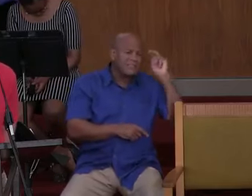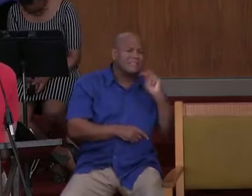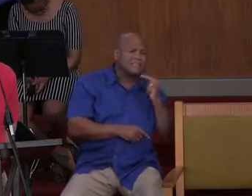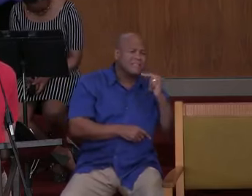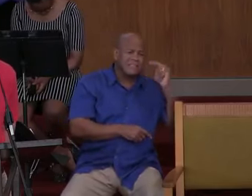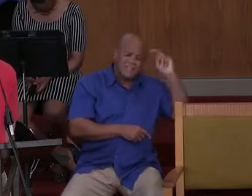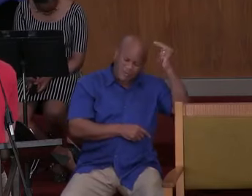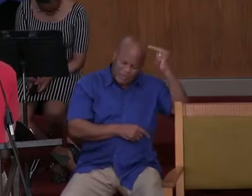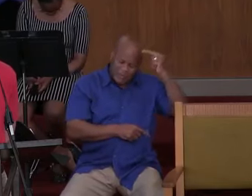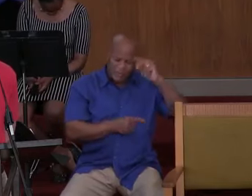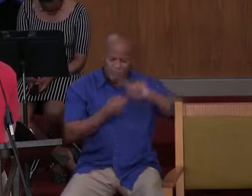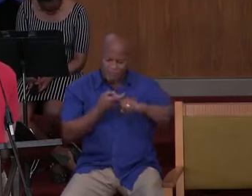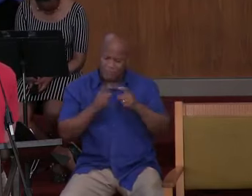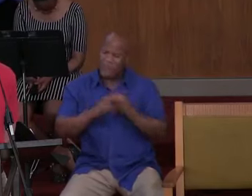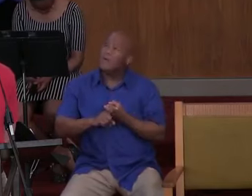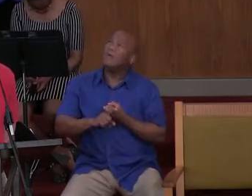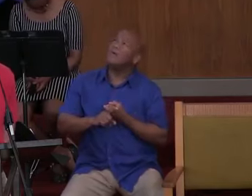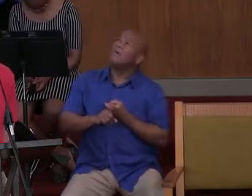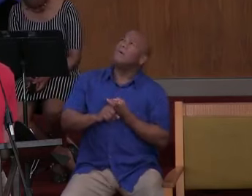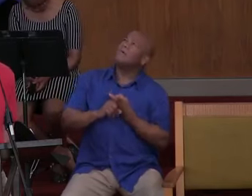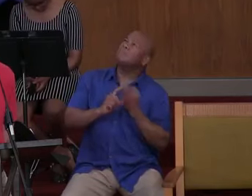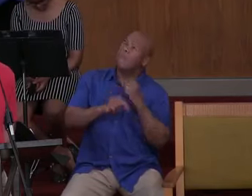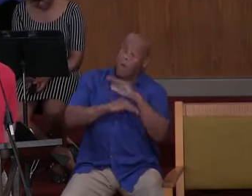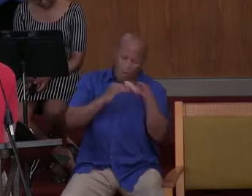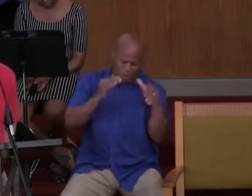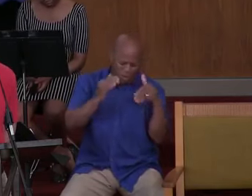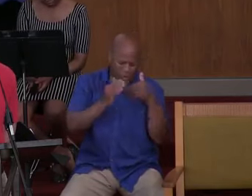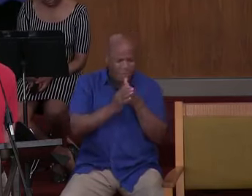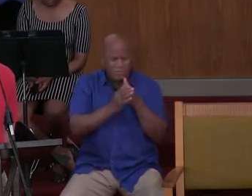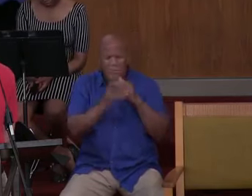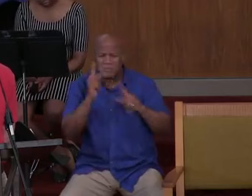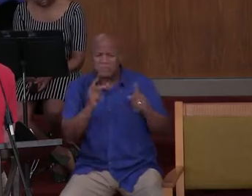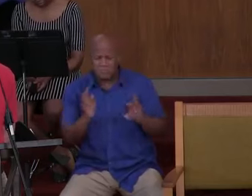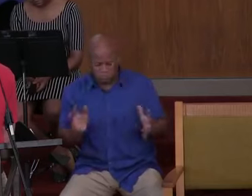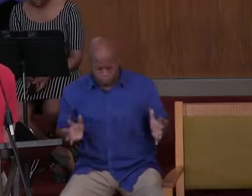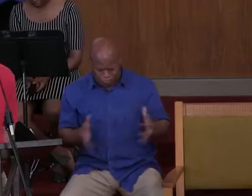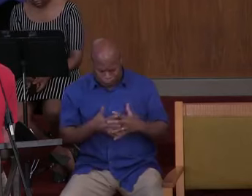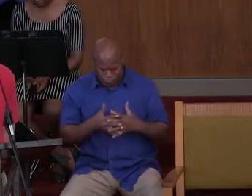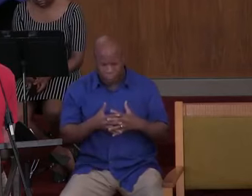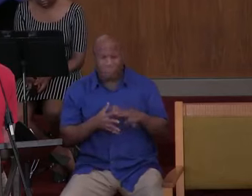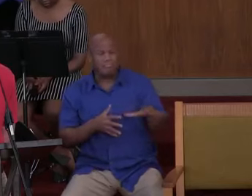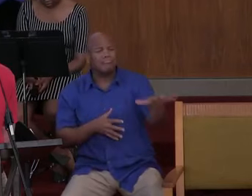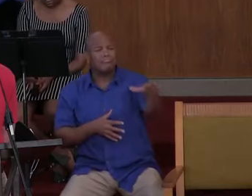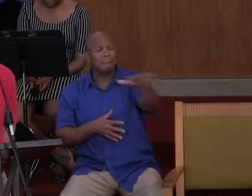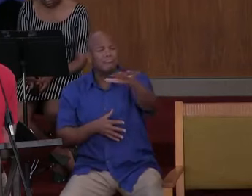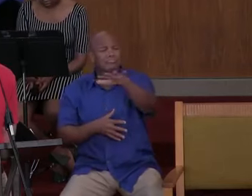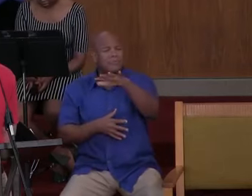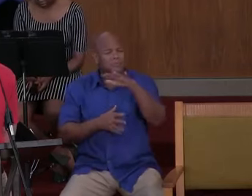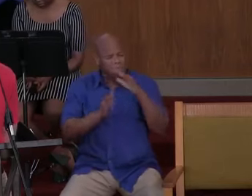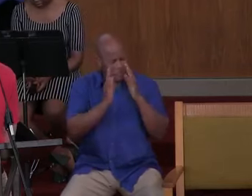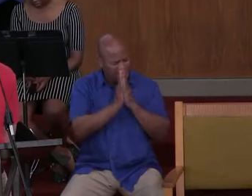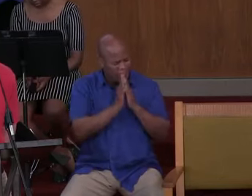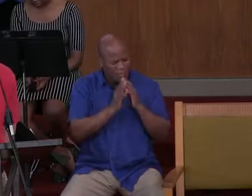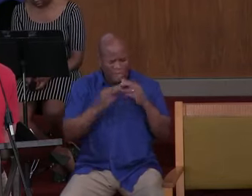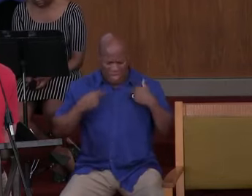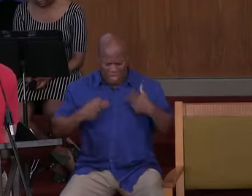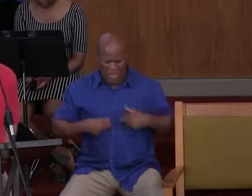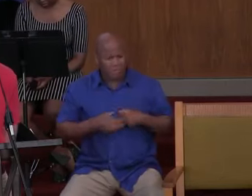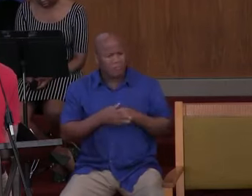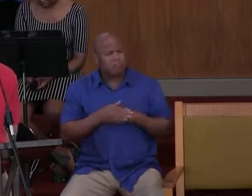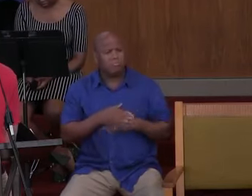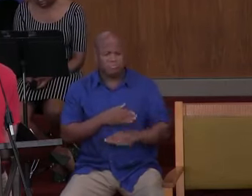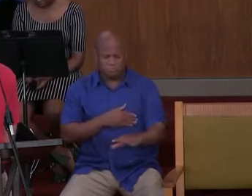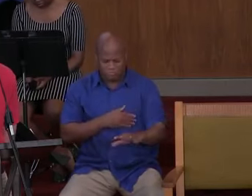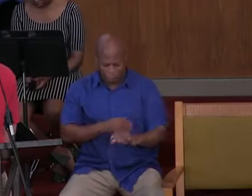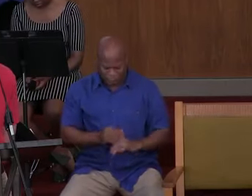friends. Lord, we pray for those that are pregnant, Almighty God and Father, right now. We just pray for healthy deliveries,